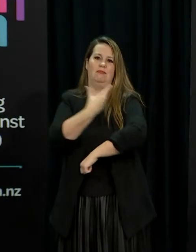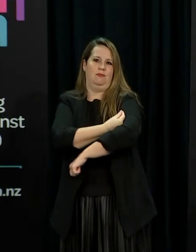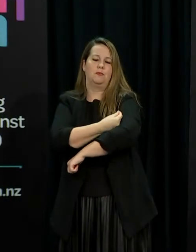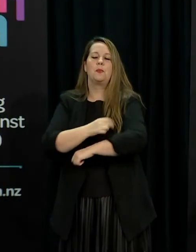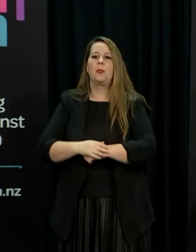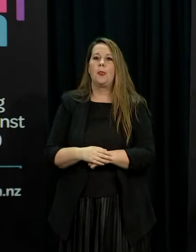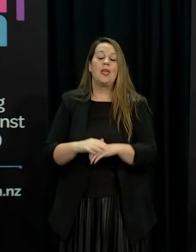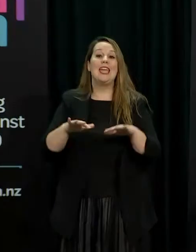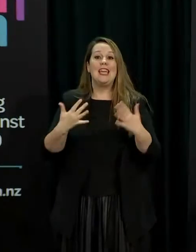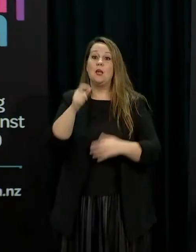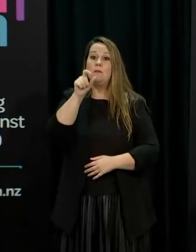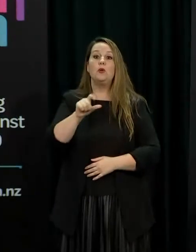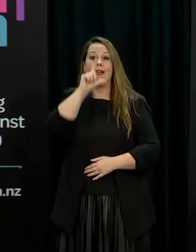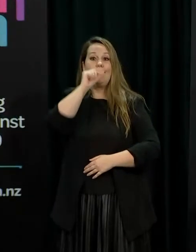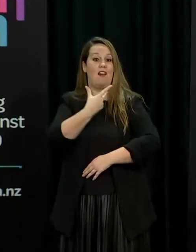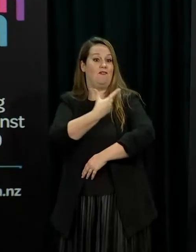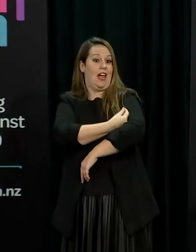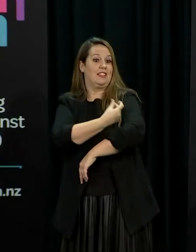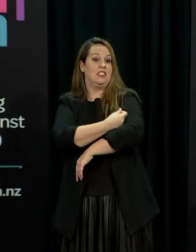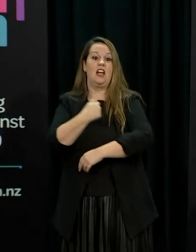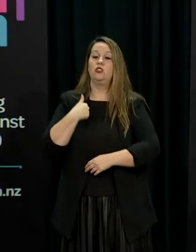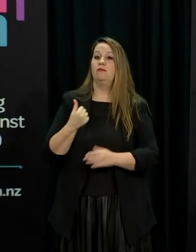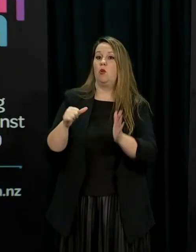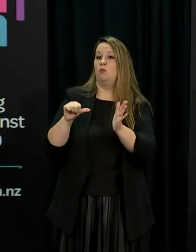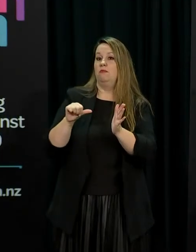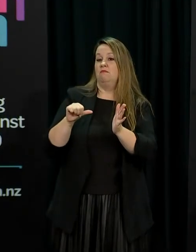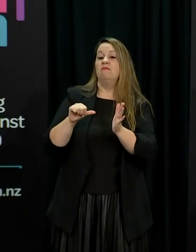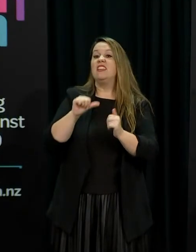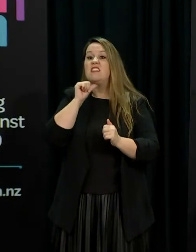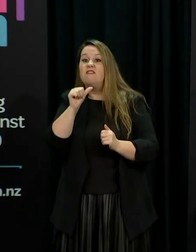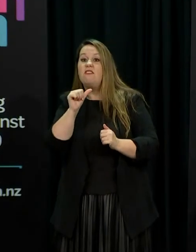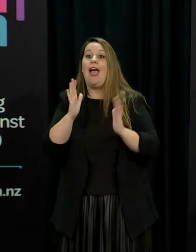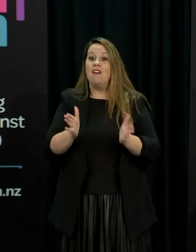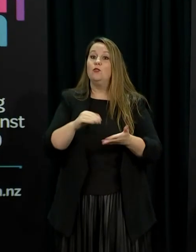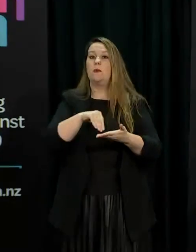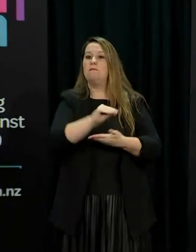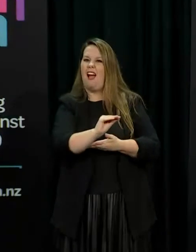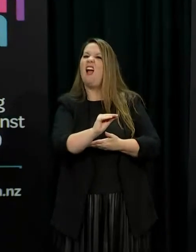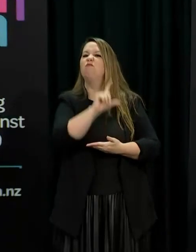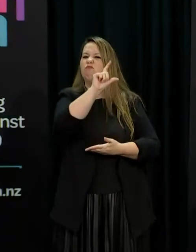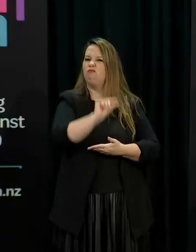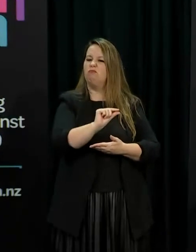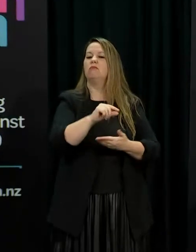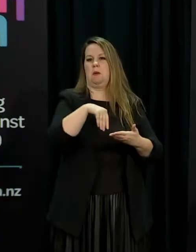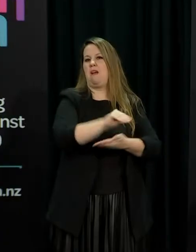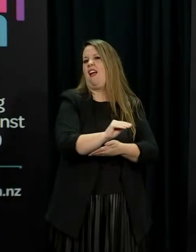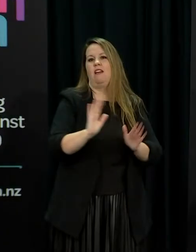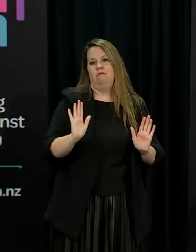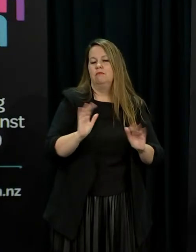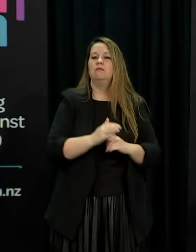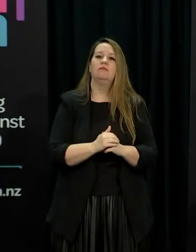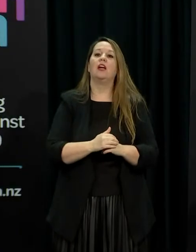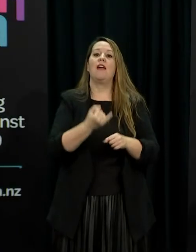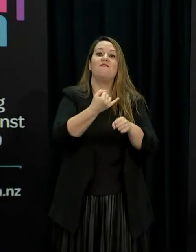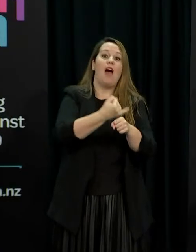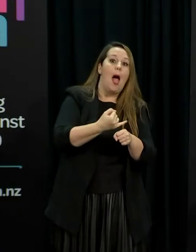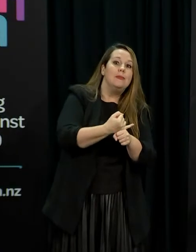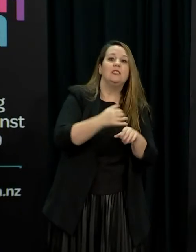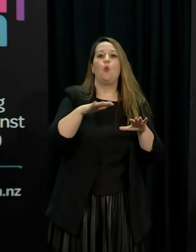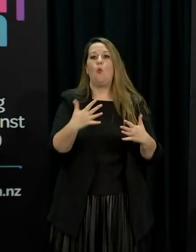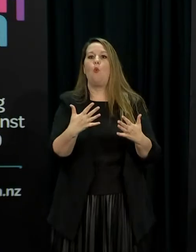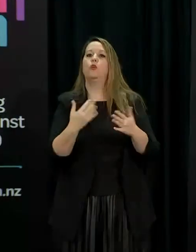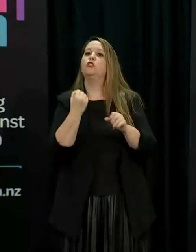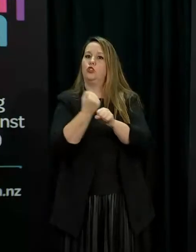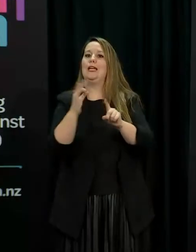get a vaccination at a small cost from general practice, community pharmacy or urgent care clinic if they don't qualify for a